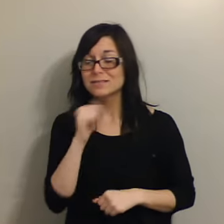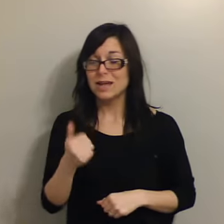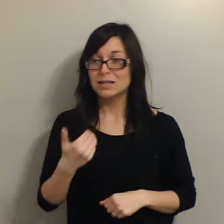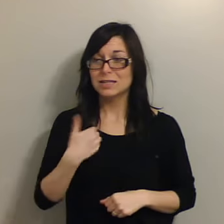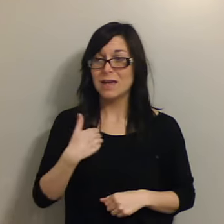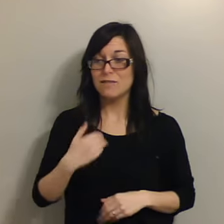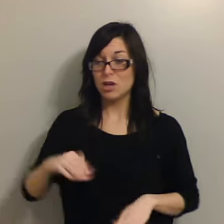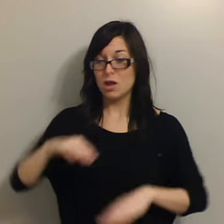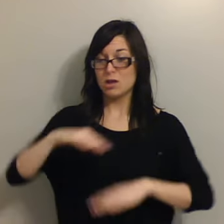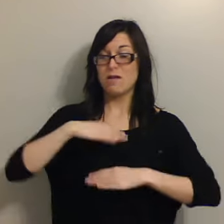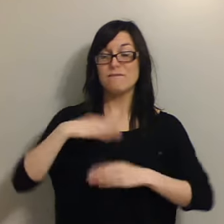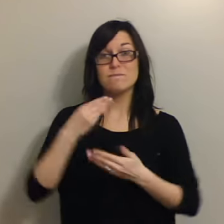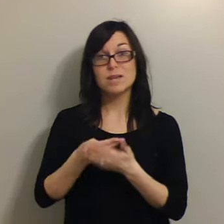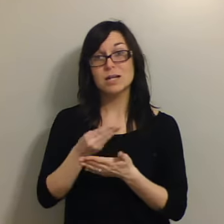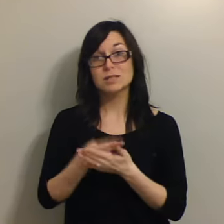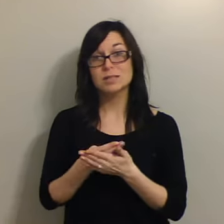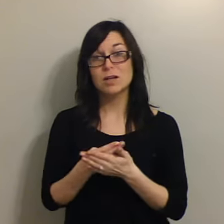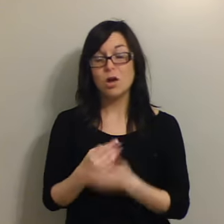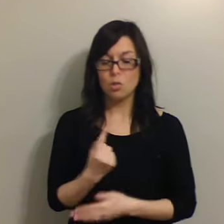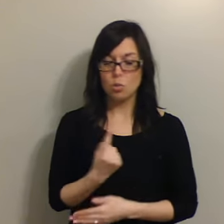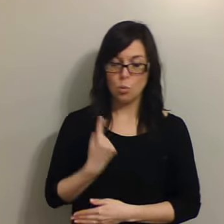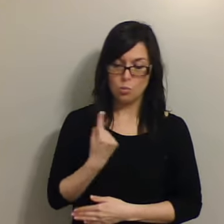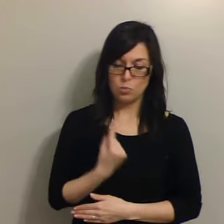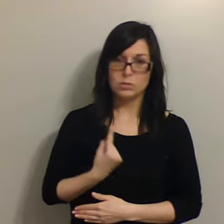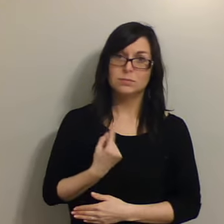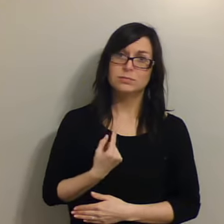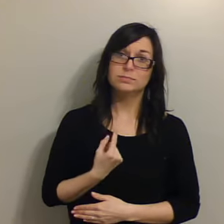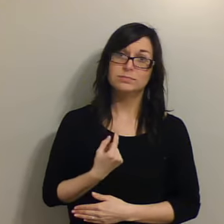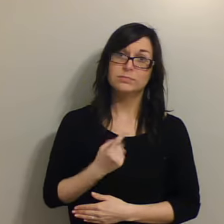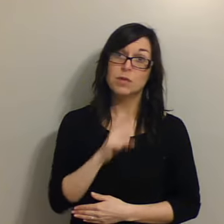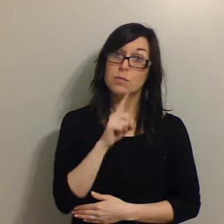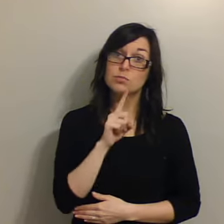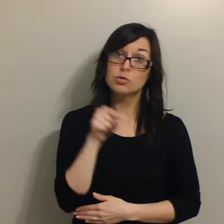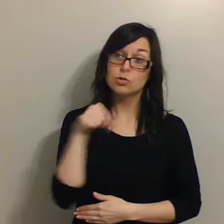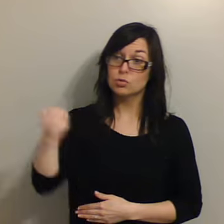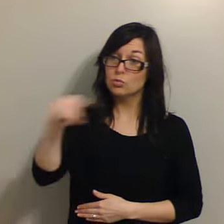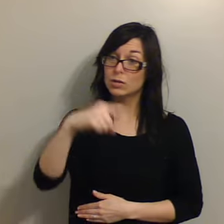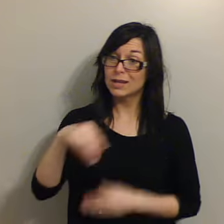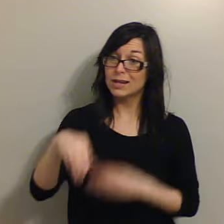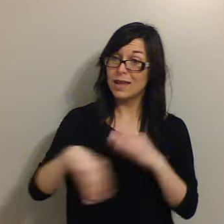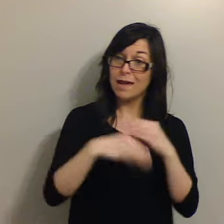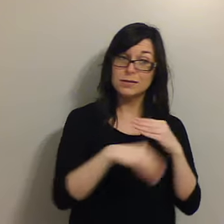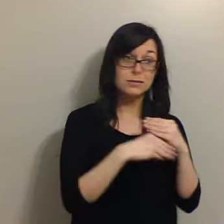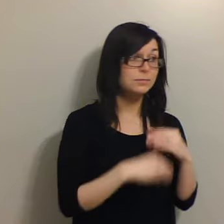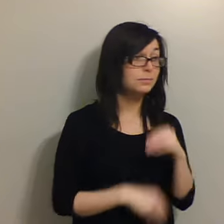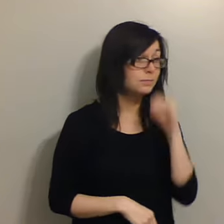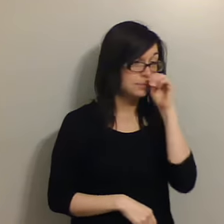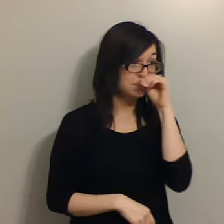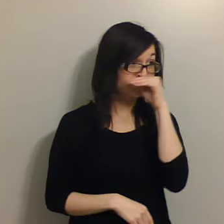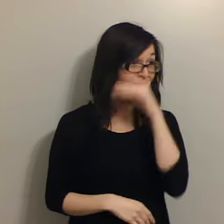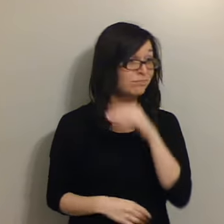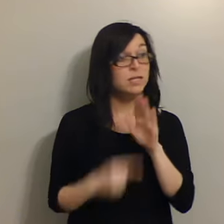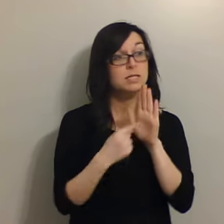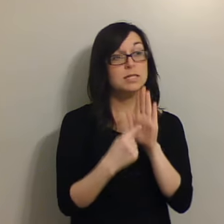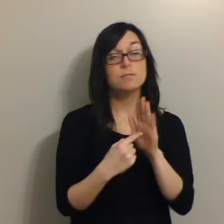money, fear of being alone. I'm sure you could add to the rest. For example, if you get angry because